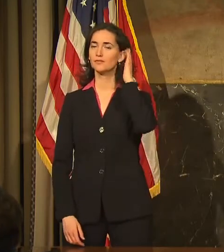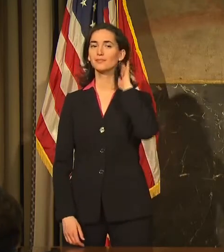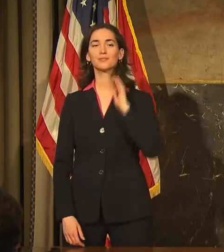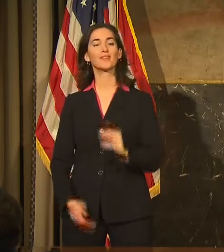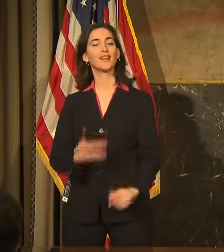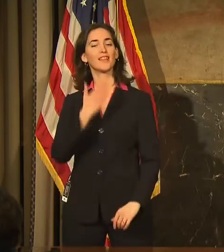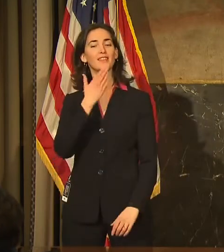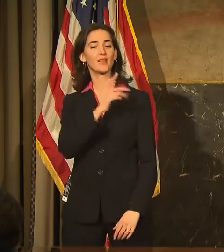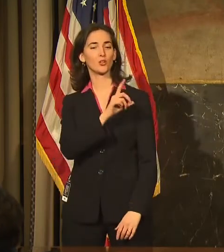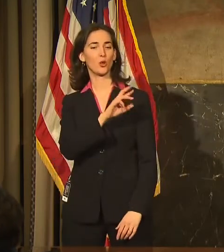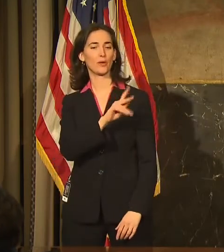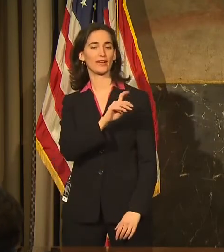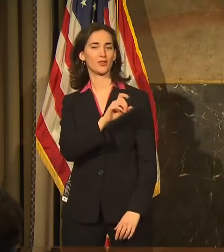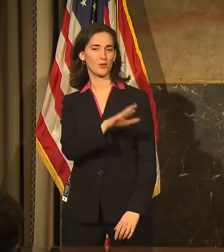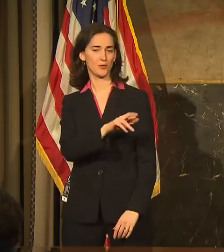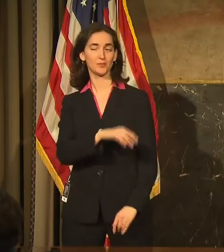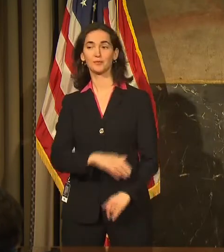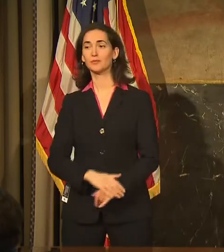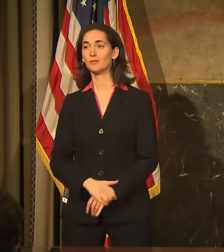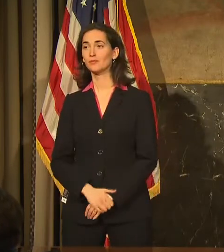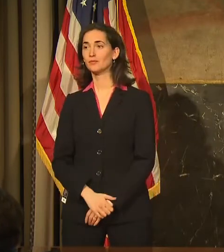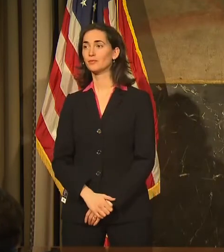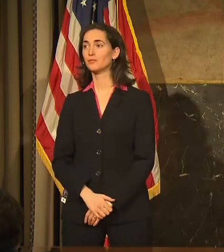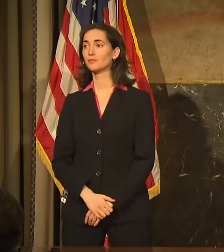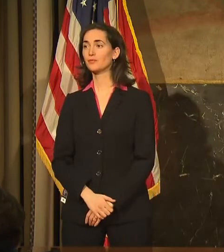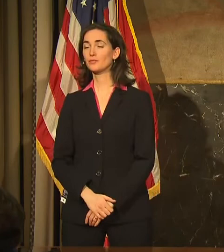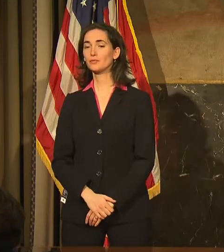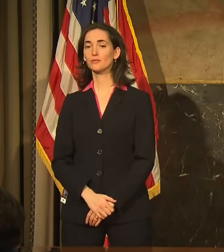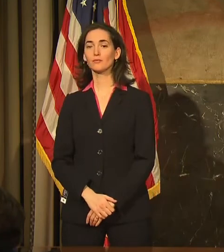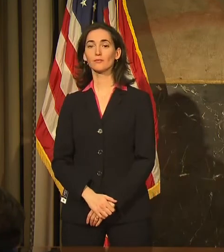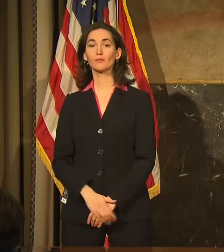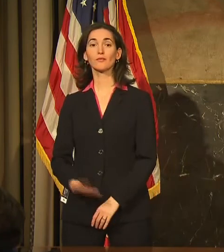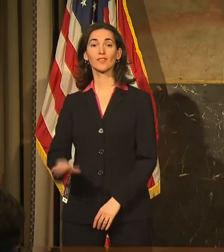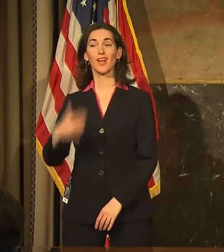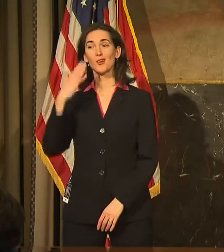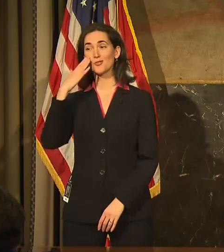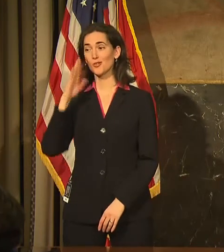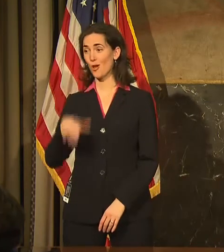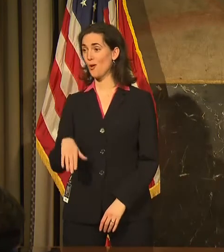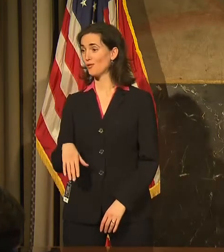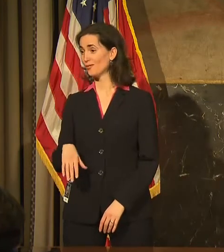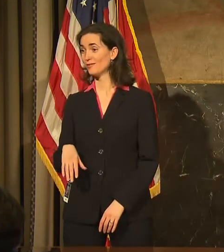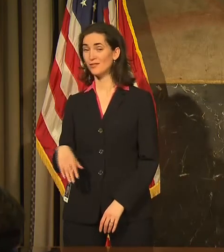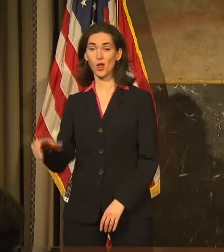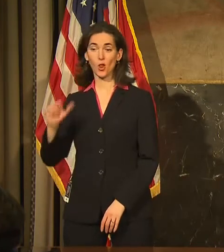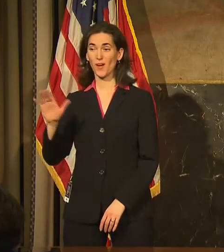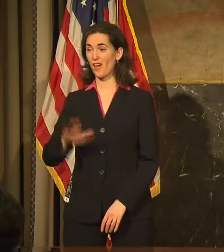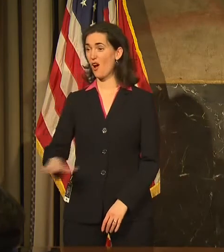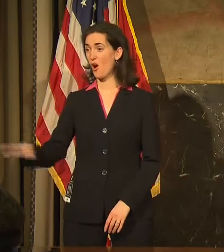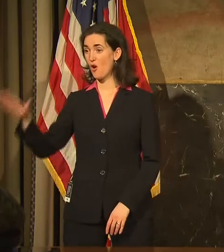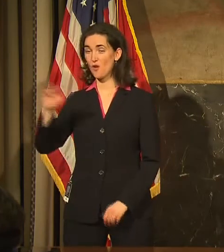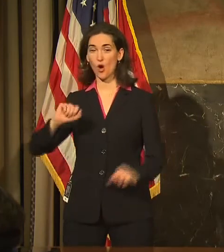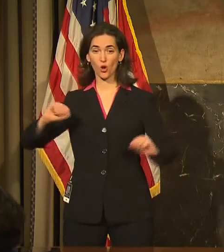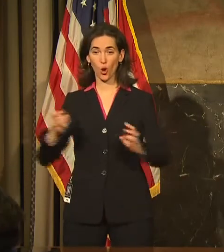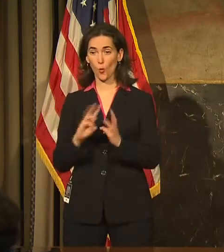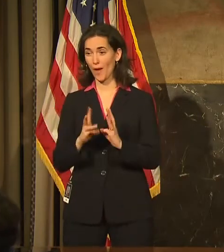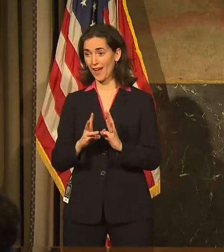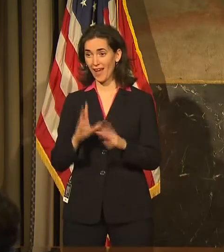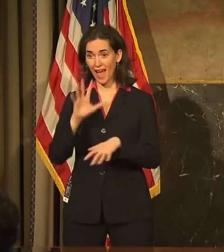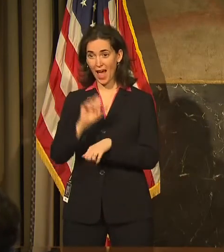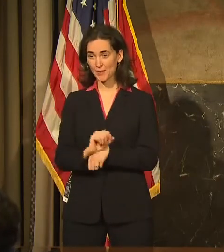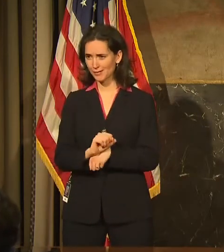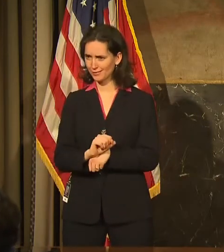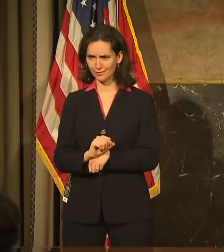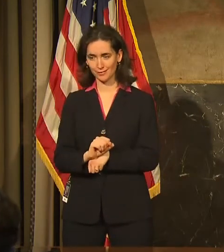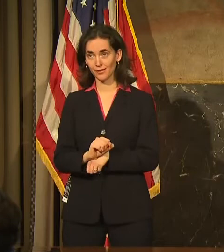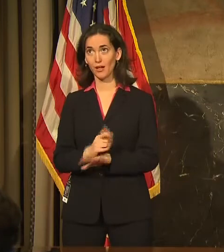Thank you, Dr. Kenner. We in Louisiana, we're not accustomed to these extreme winter weather events. Thankfully, they don't happen